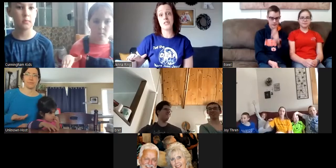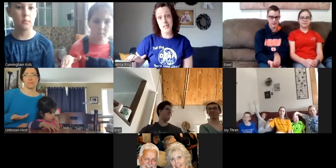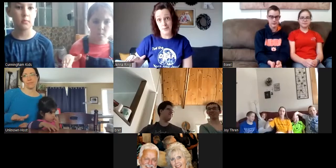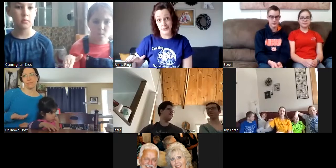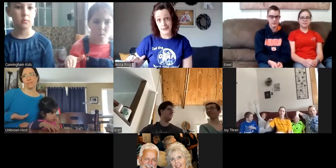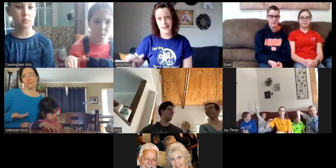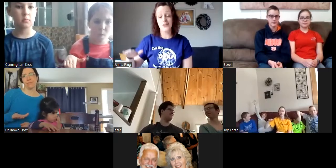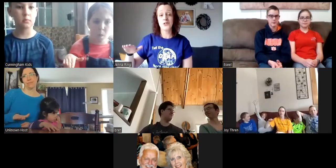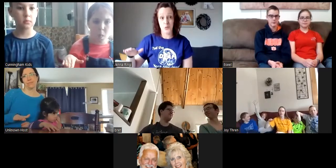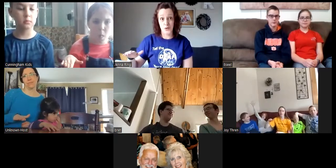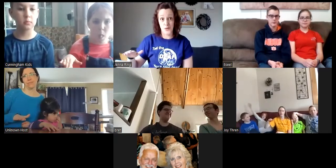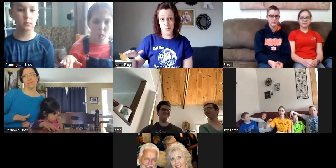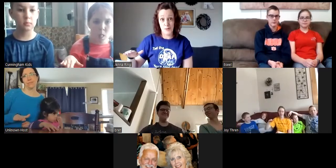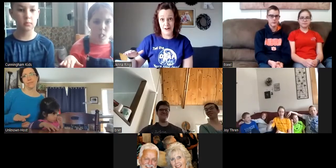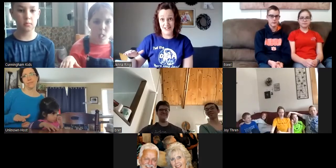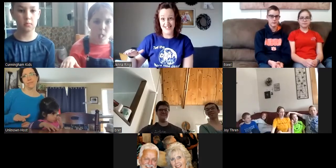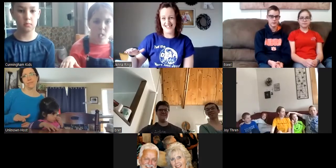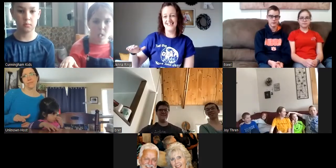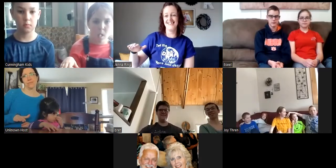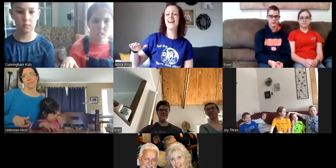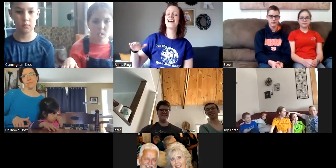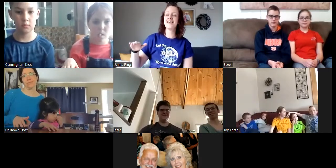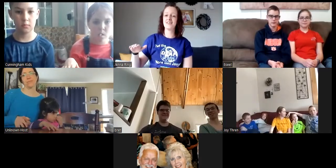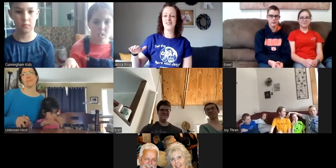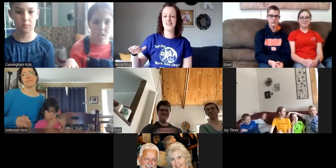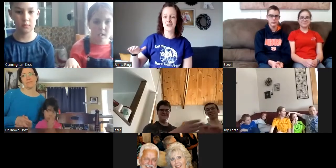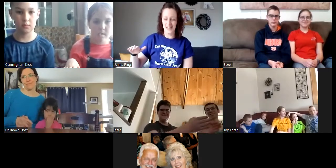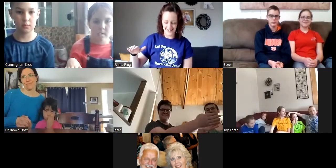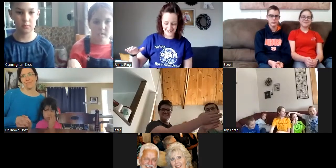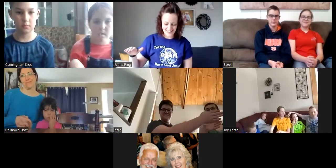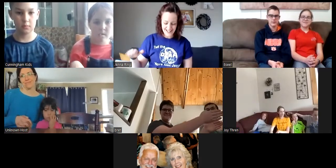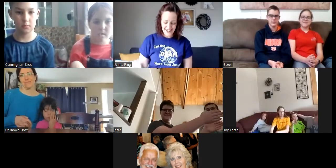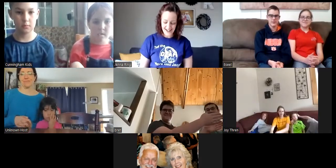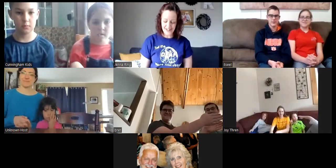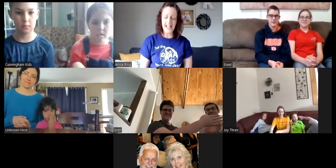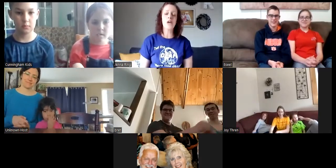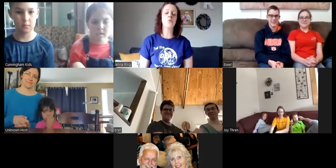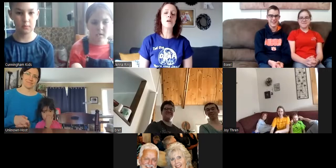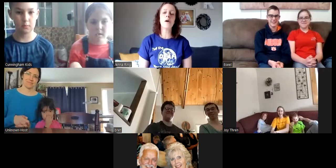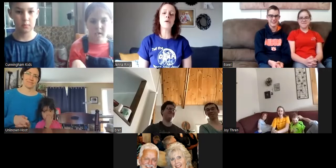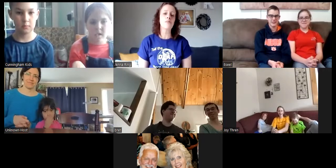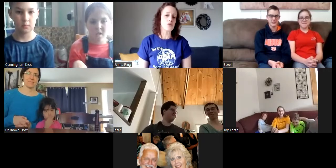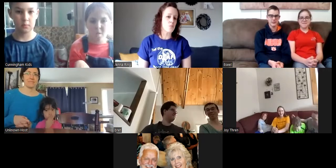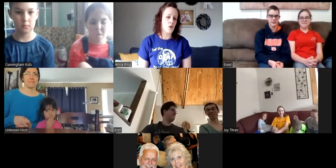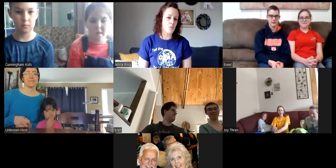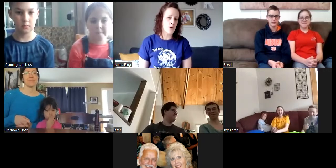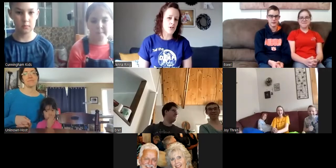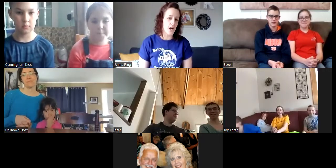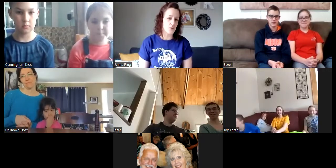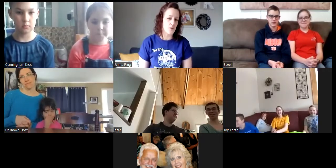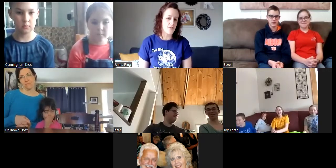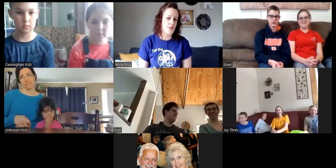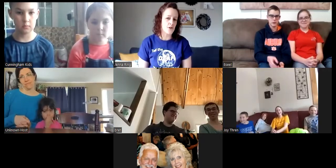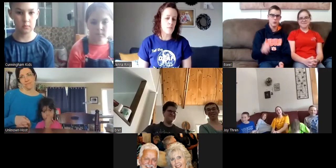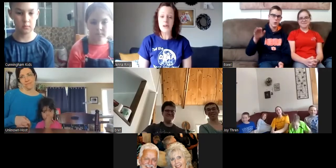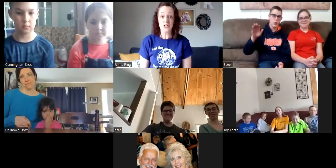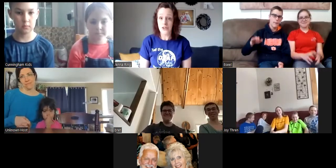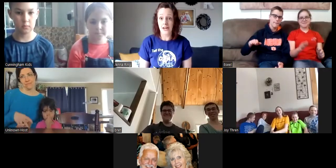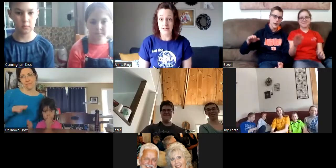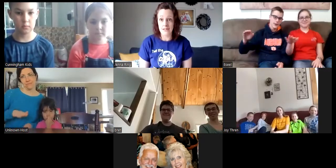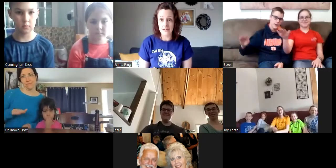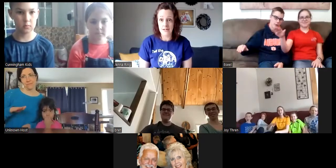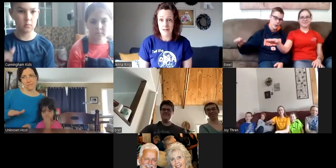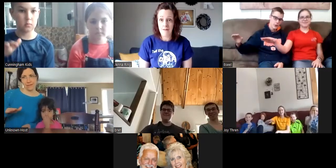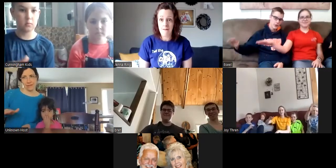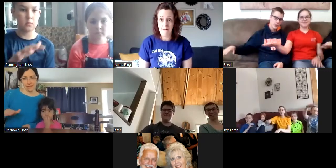child, which is typically shorter than the parents, at least for a little while. All right, and what about if there's more than one child? What if there's a bunch